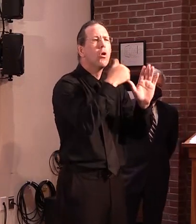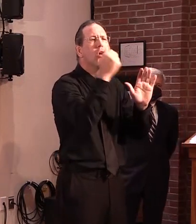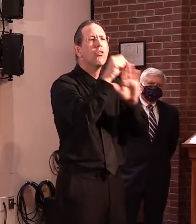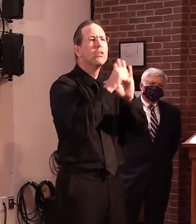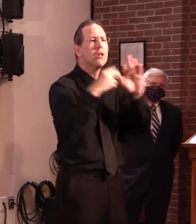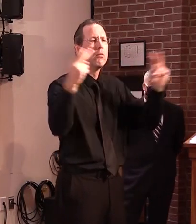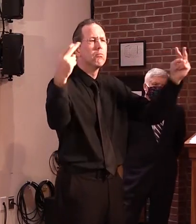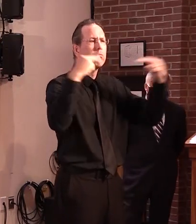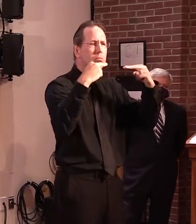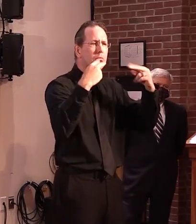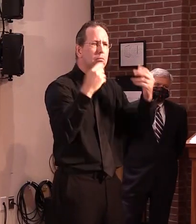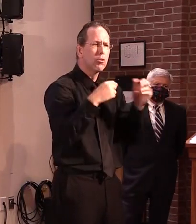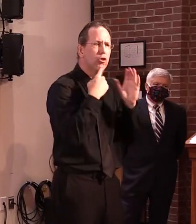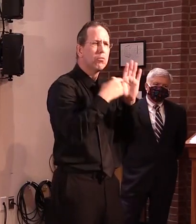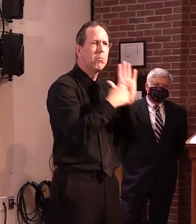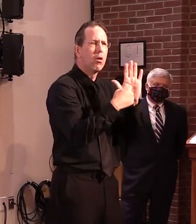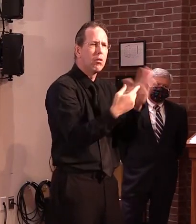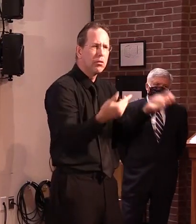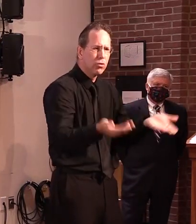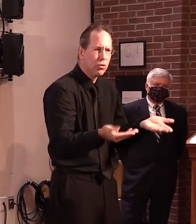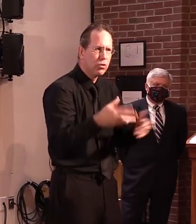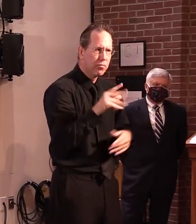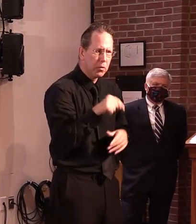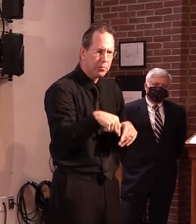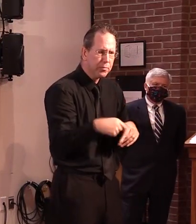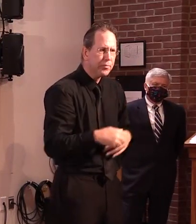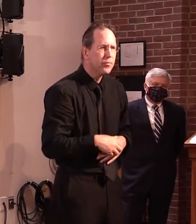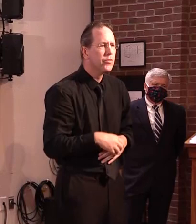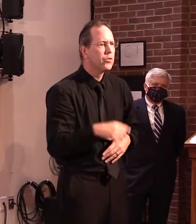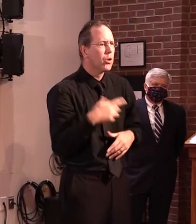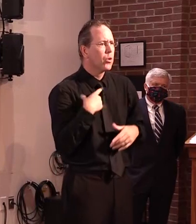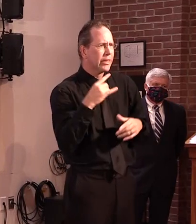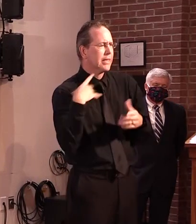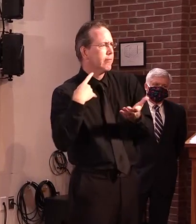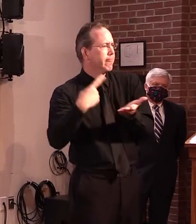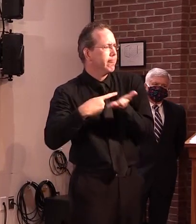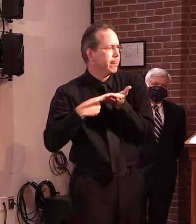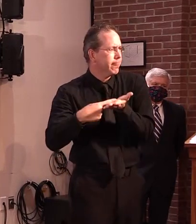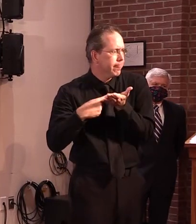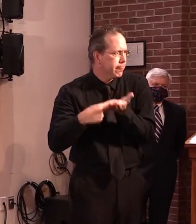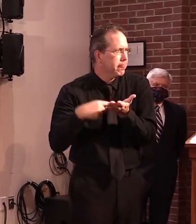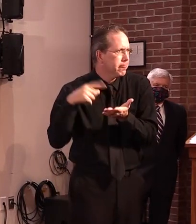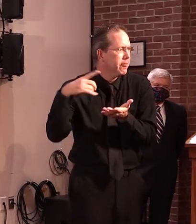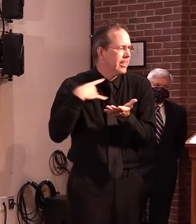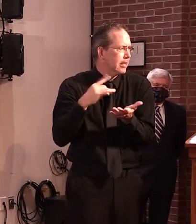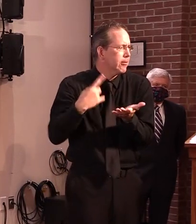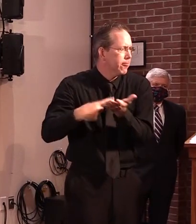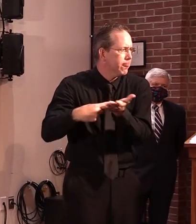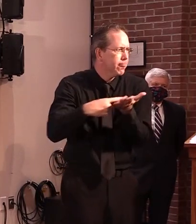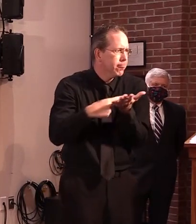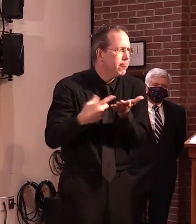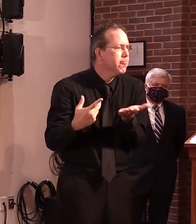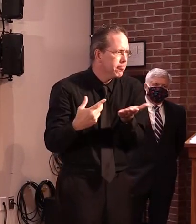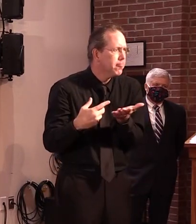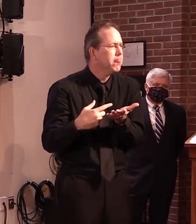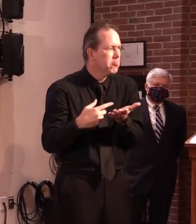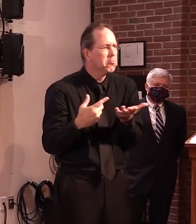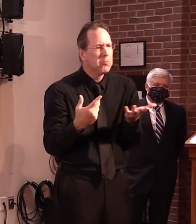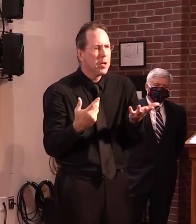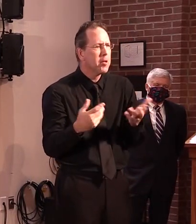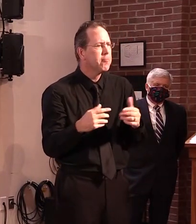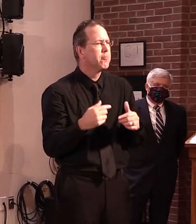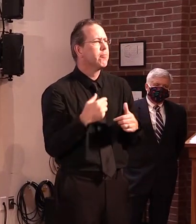that has been discussed, and we've discussed this in great detail at the level of the White House Coronavirus Task